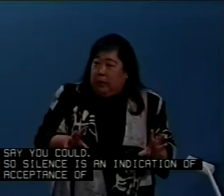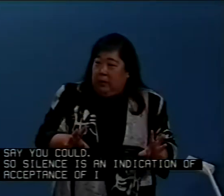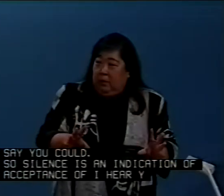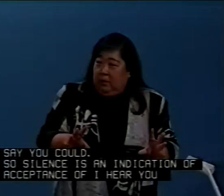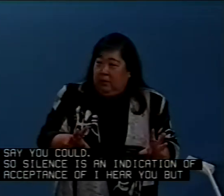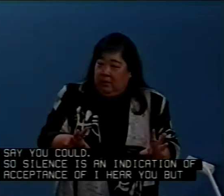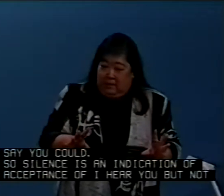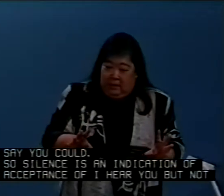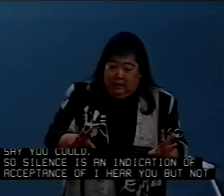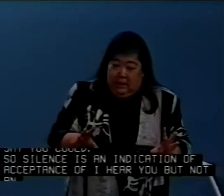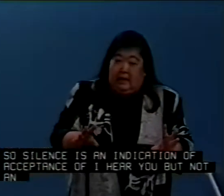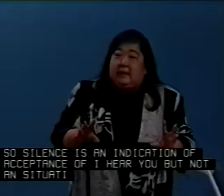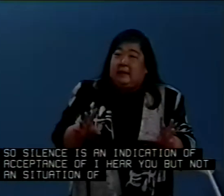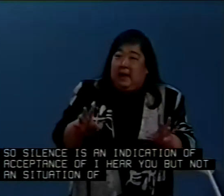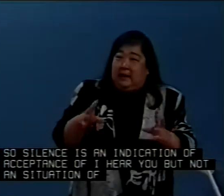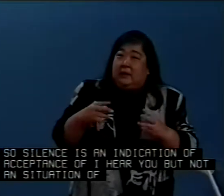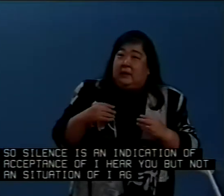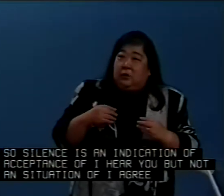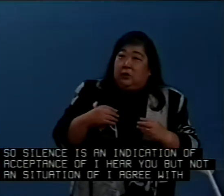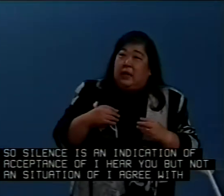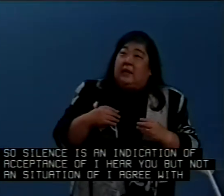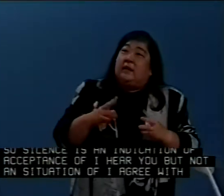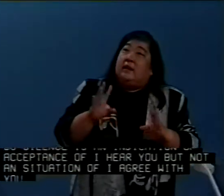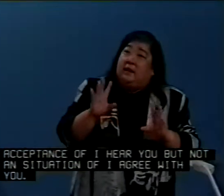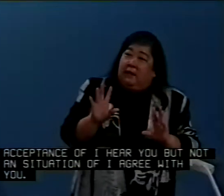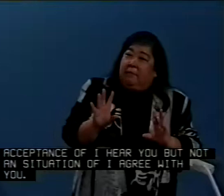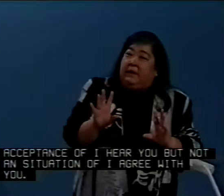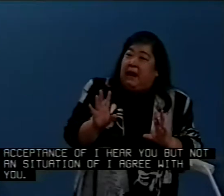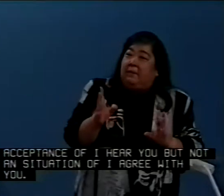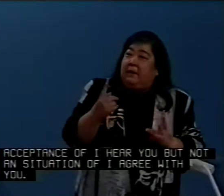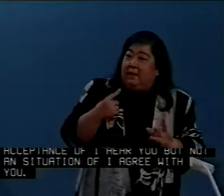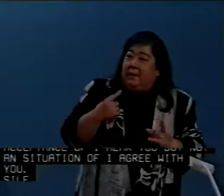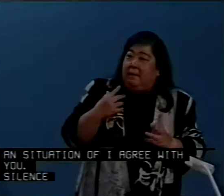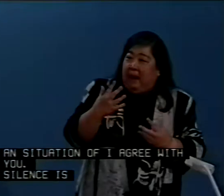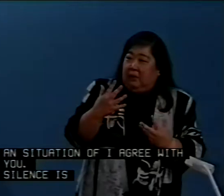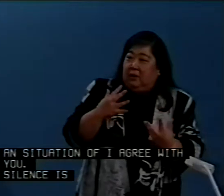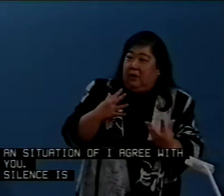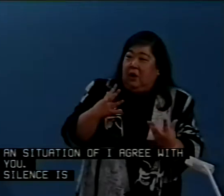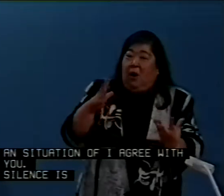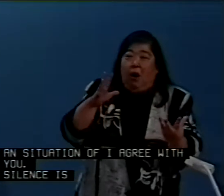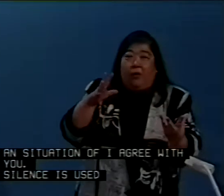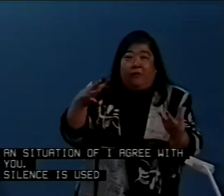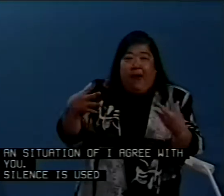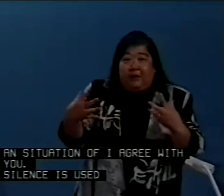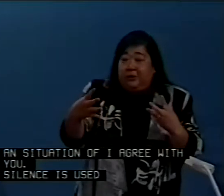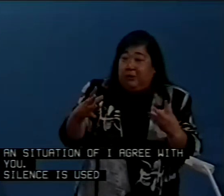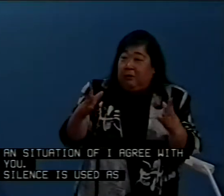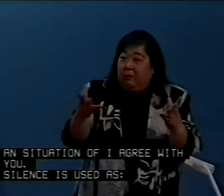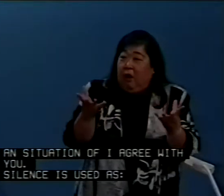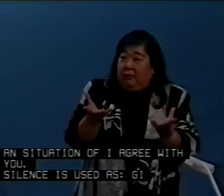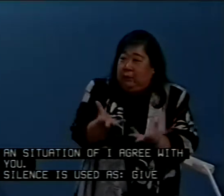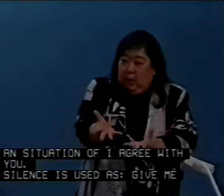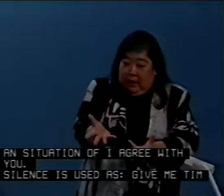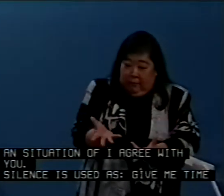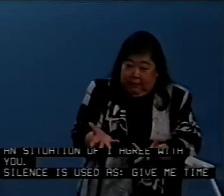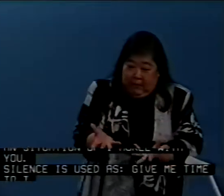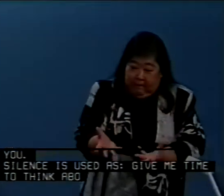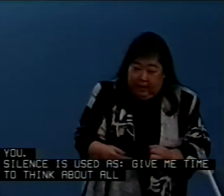you. Silence is used as give me time to think about all the factors that are involved in whatever it is I'm faced